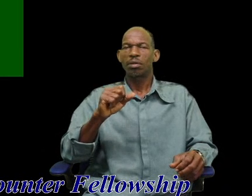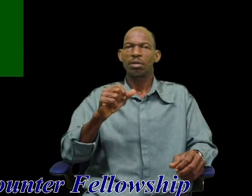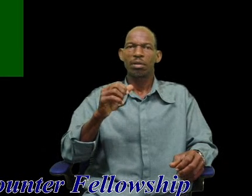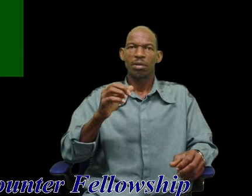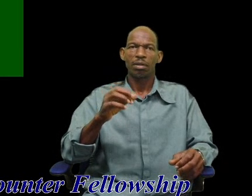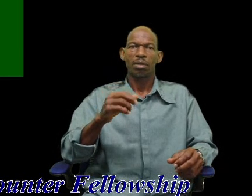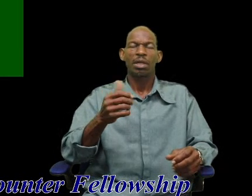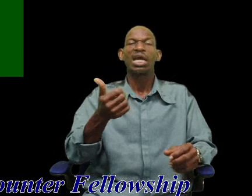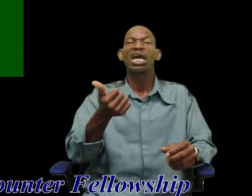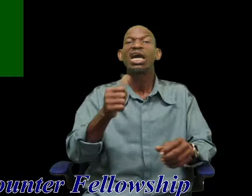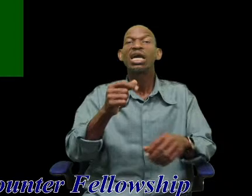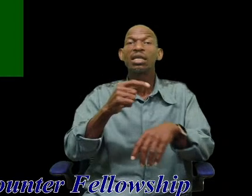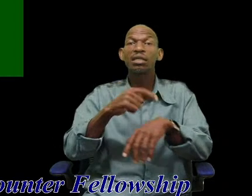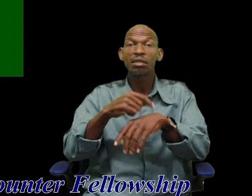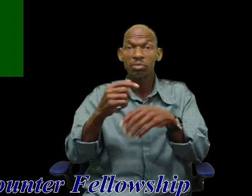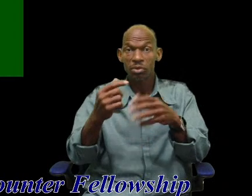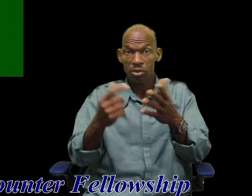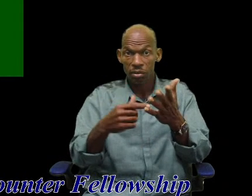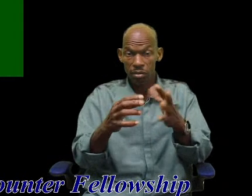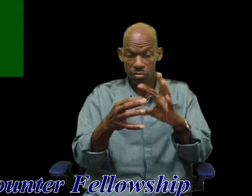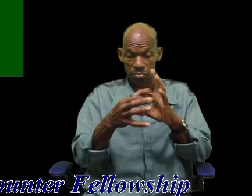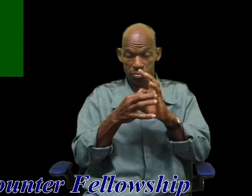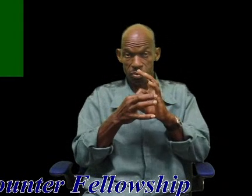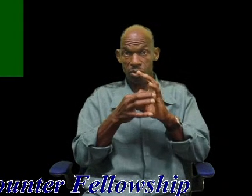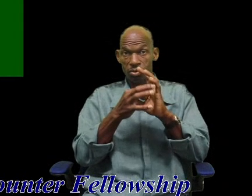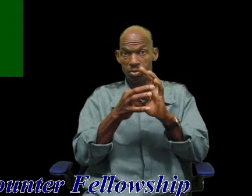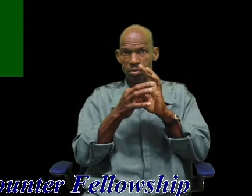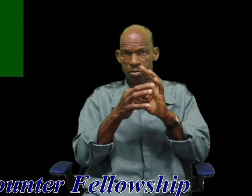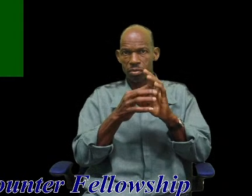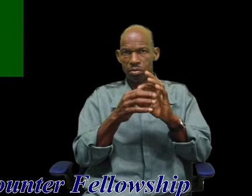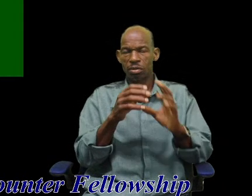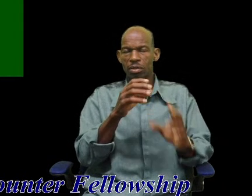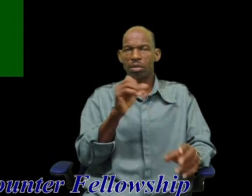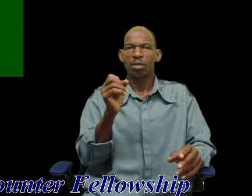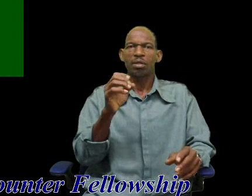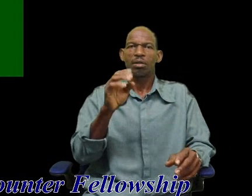own. Next word we have belonging.